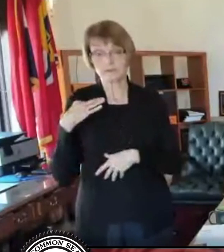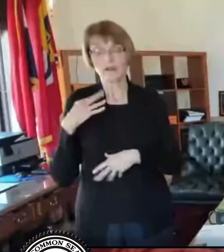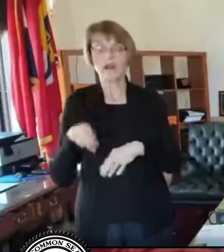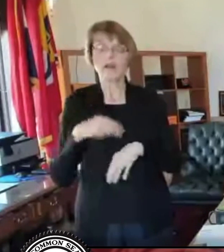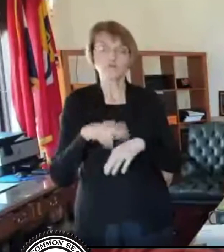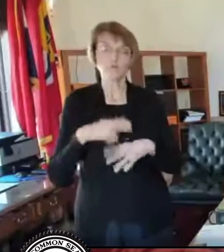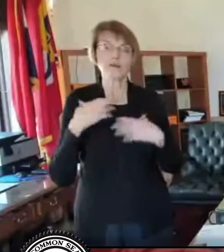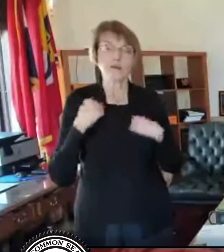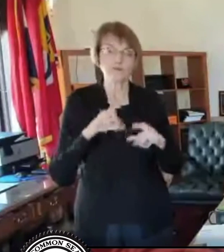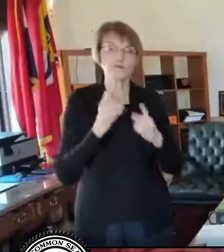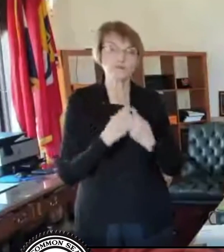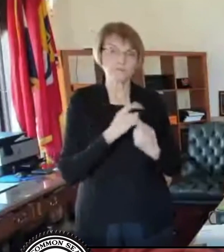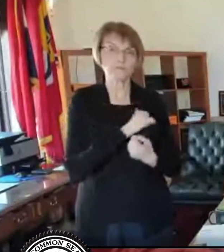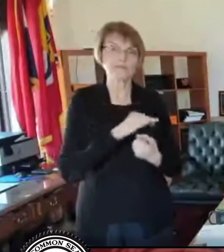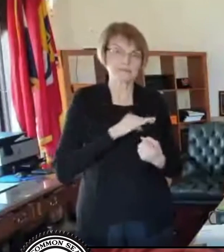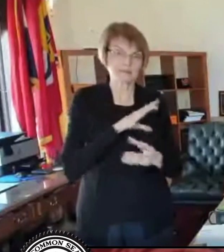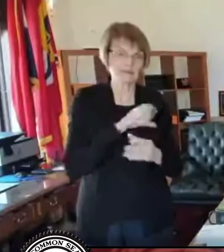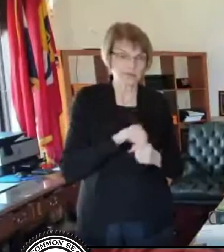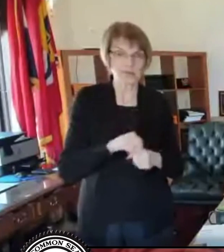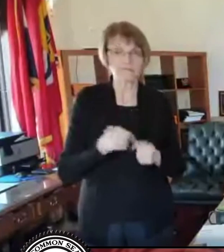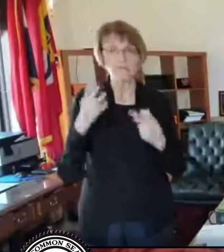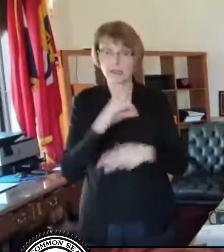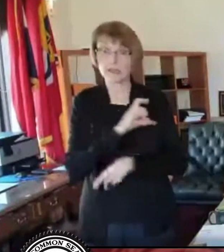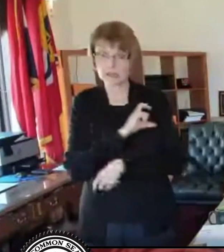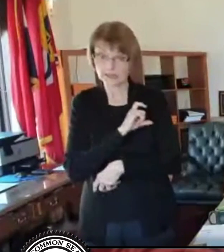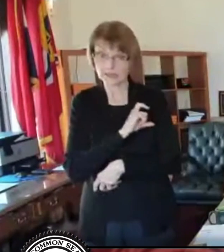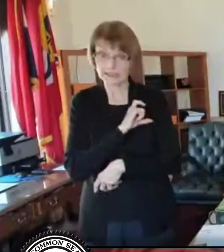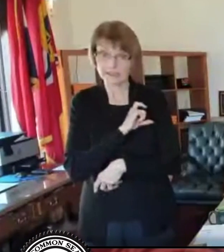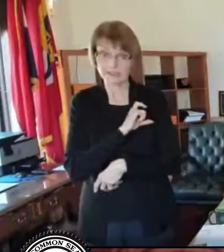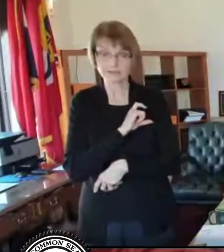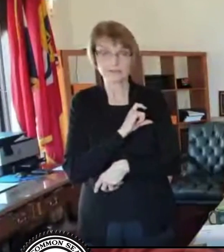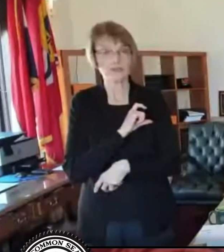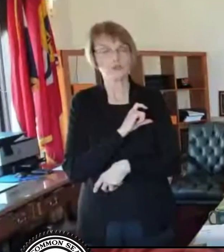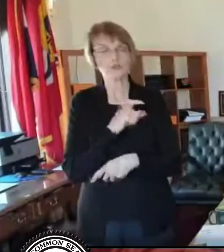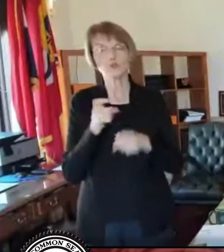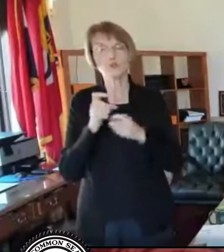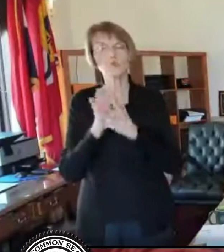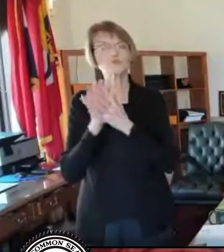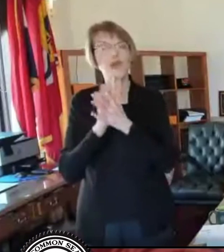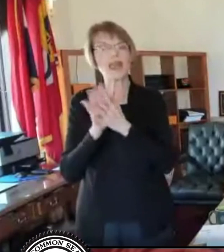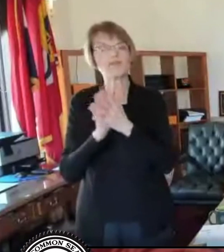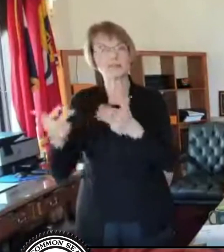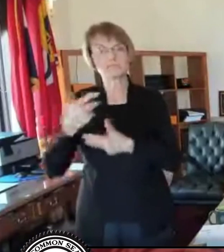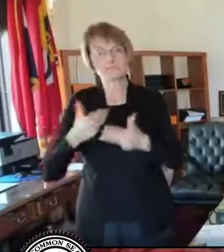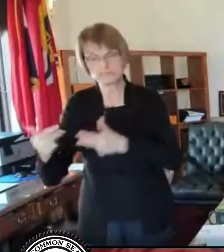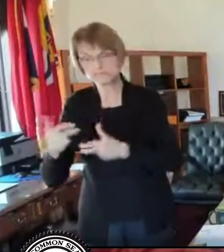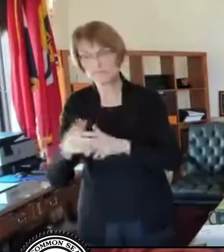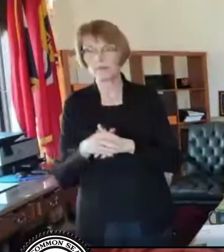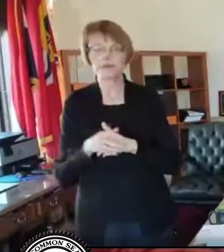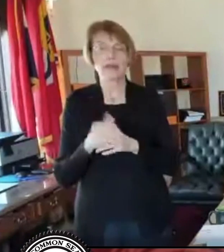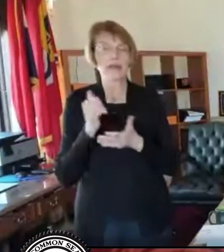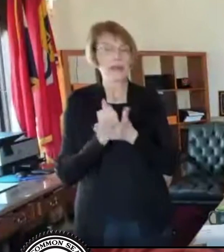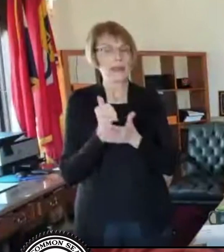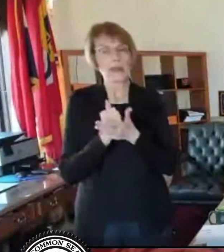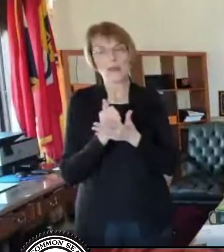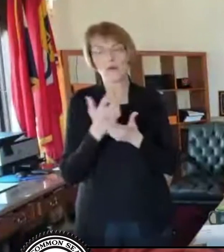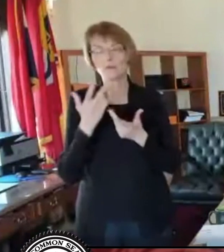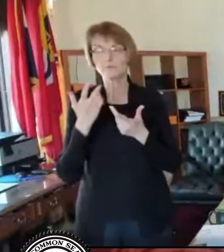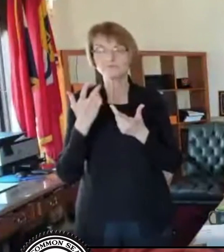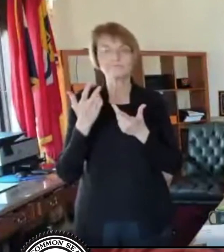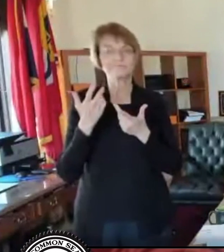staff that are there. We have police, a lot of police that are there. That's for traffic. That's for helping to check people in. We use the